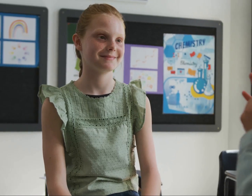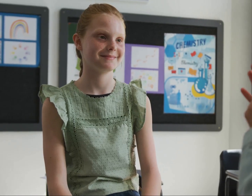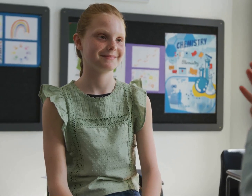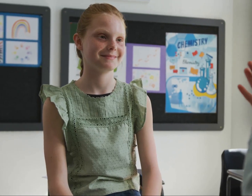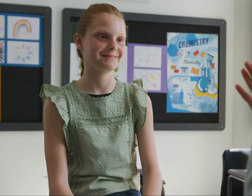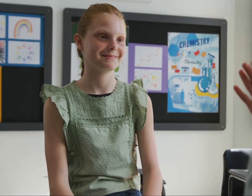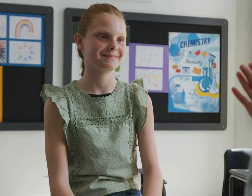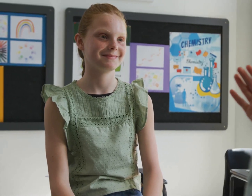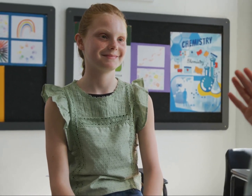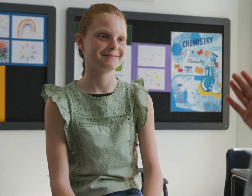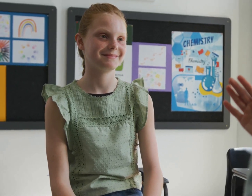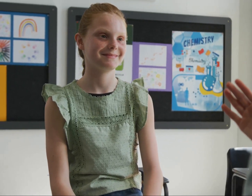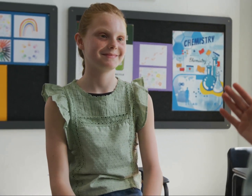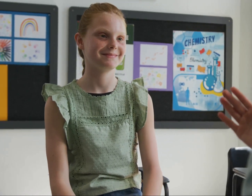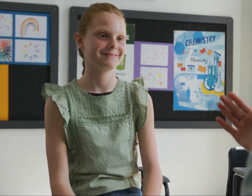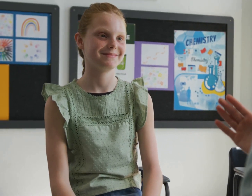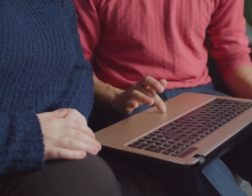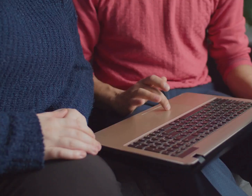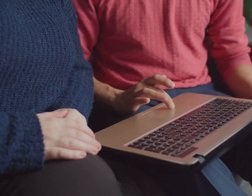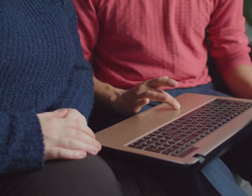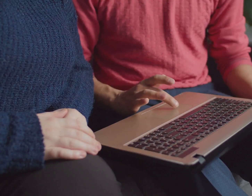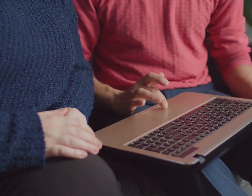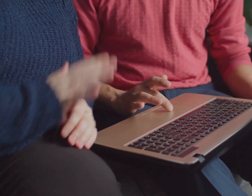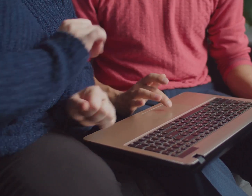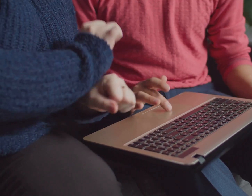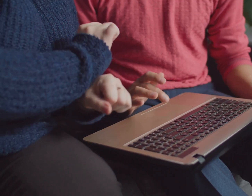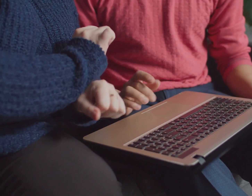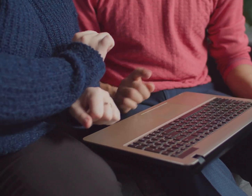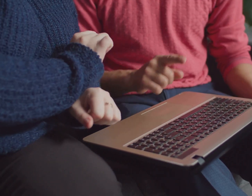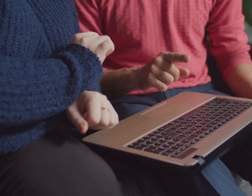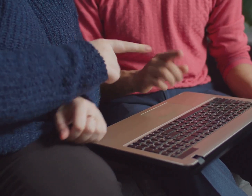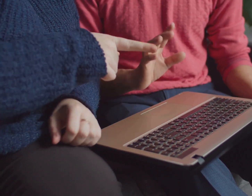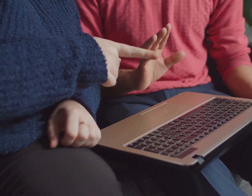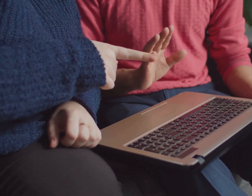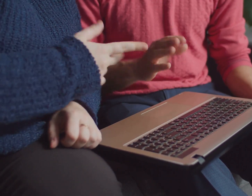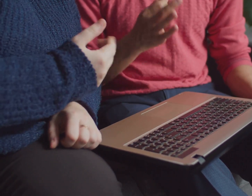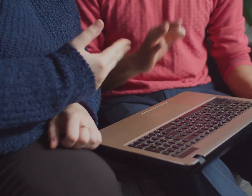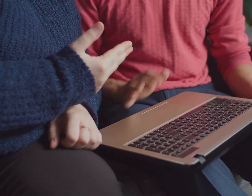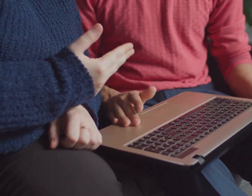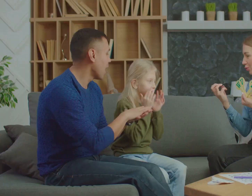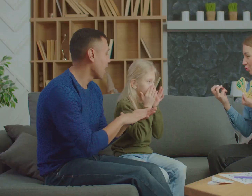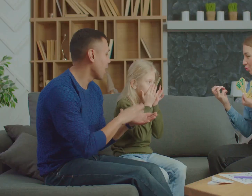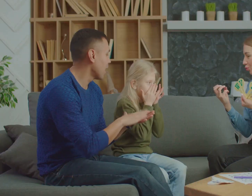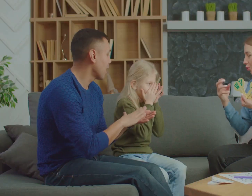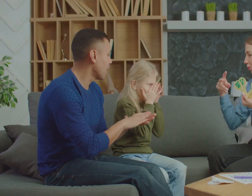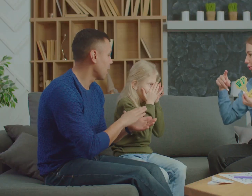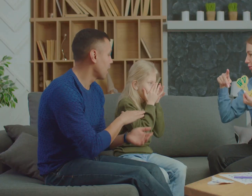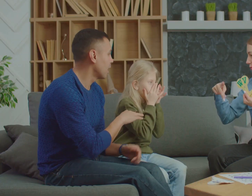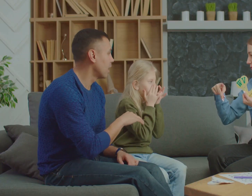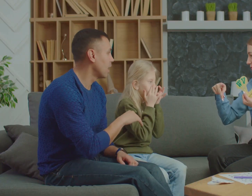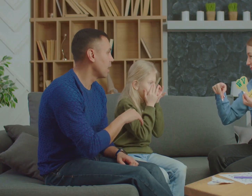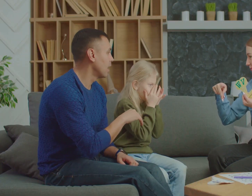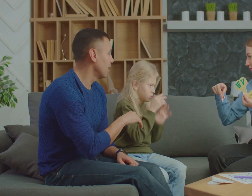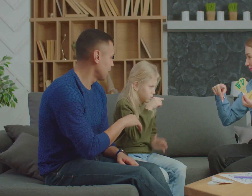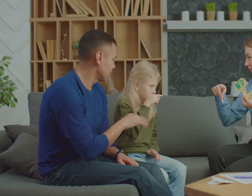language. But what about those who rely entirely on captions? What about deaf audiences in Britain or Australia, where